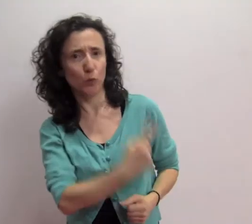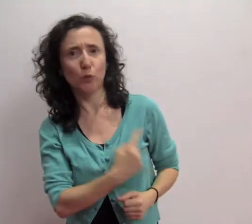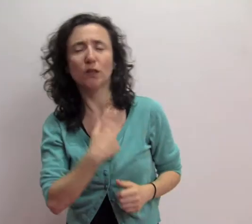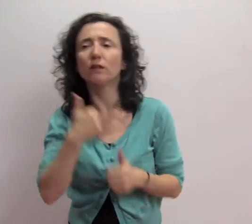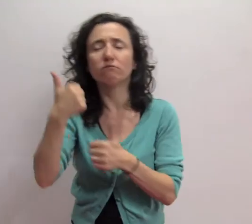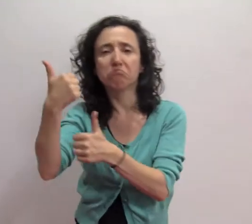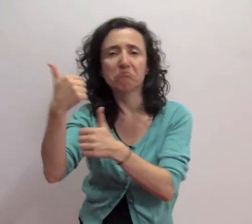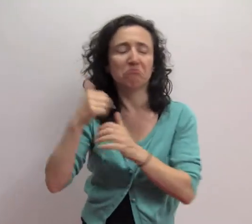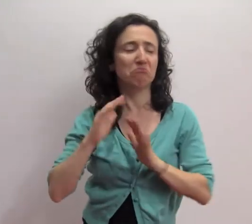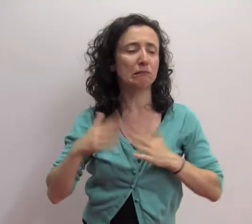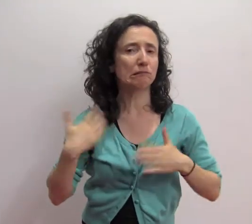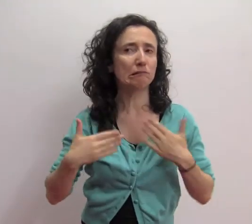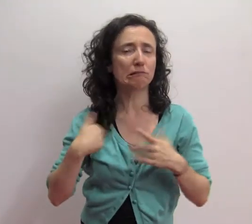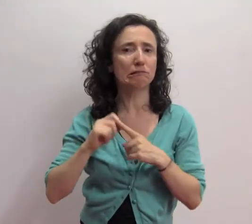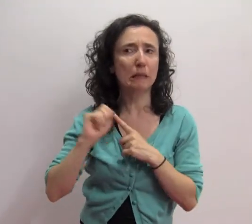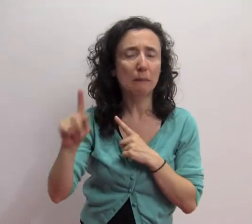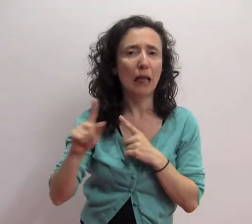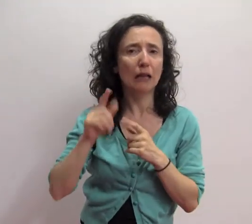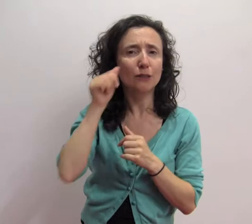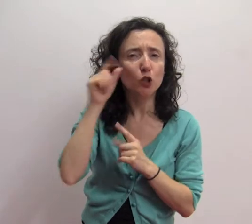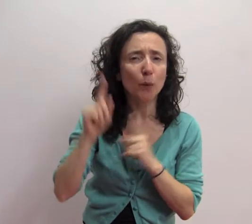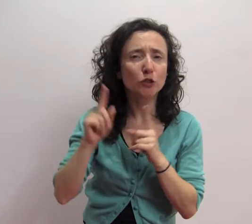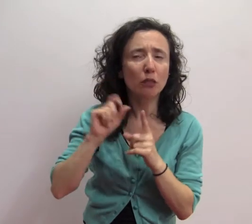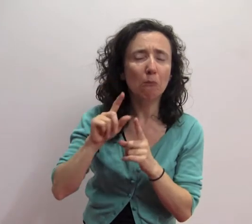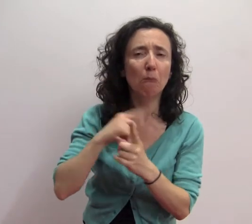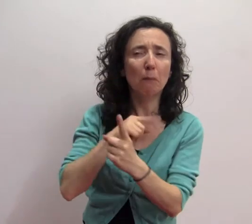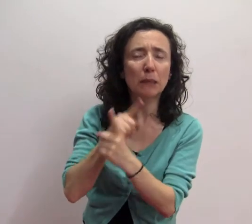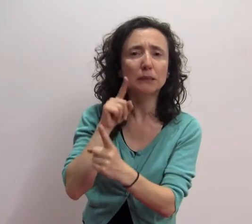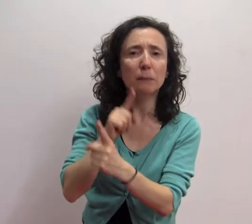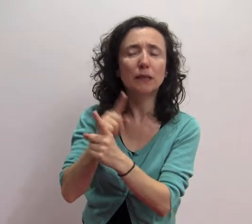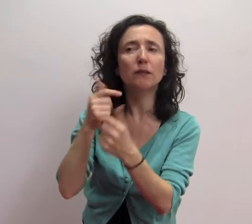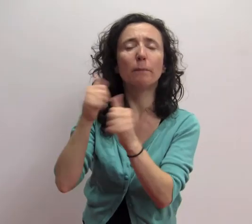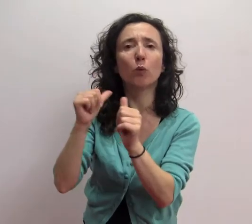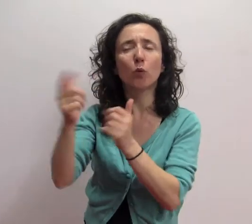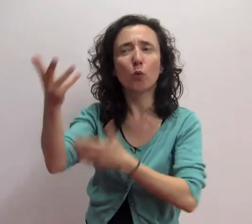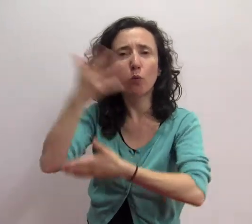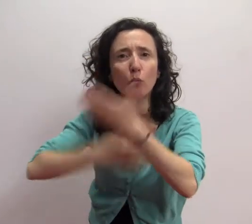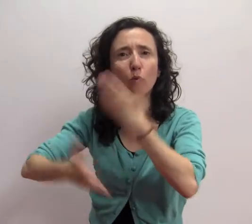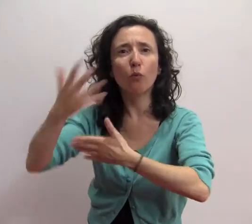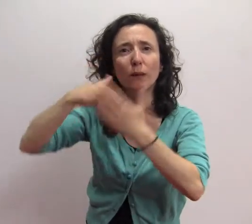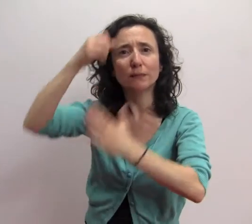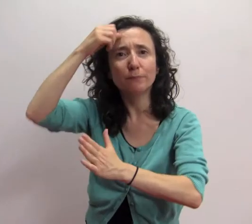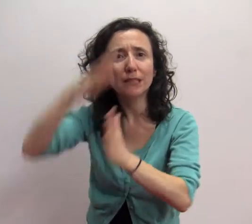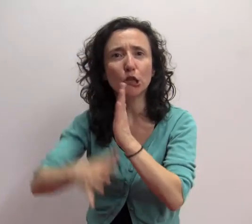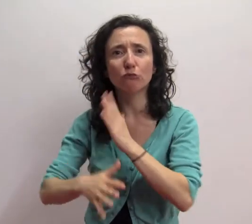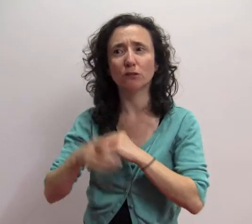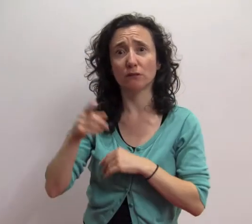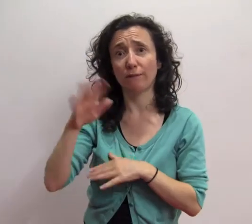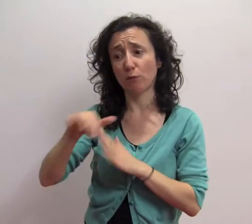story. We didn't know each other, and I got to know him. We met up a few times and he told me